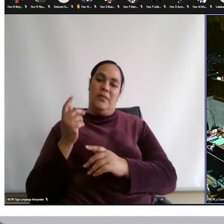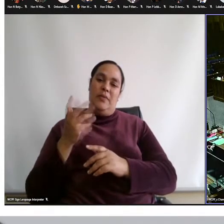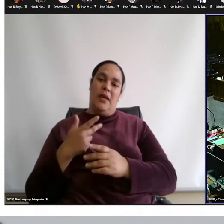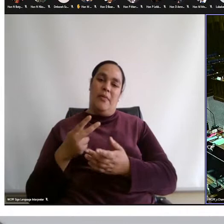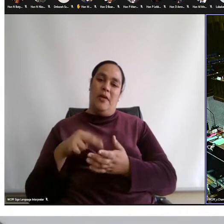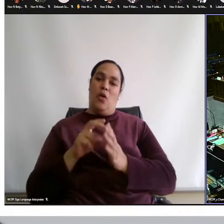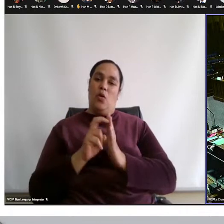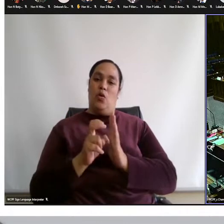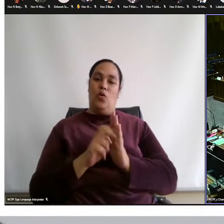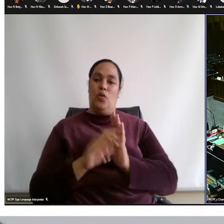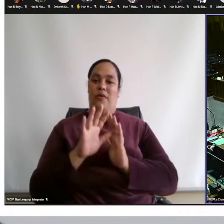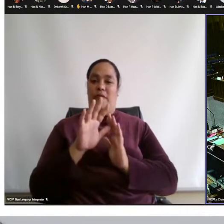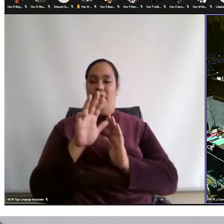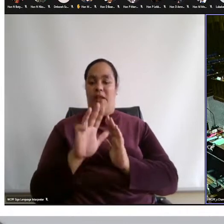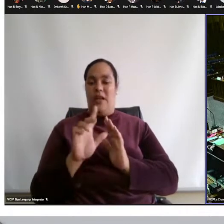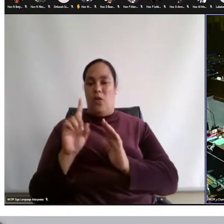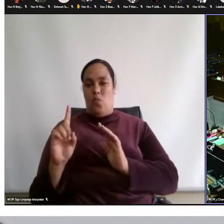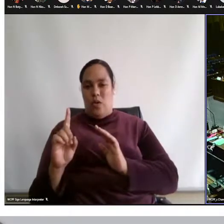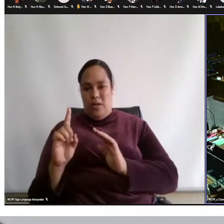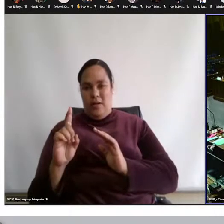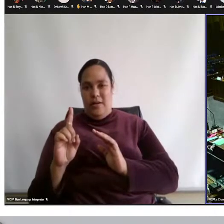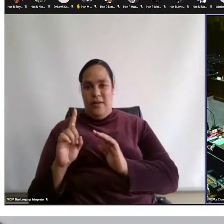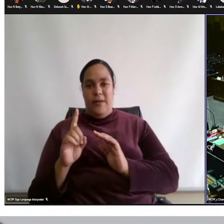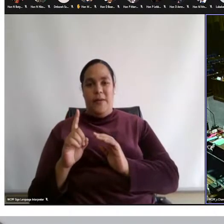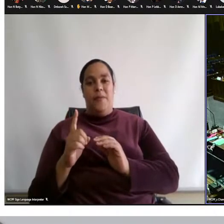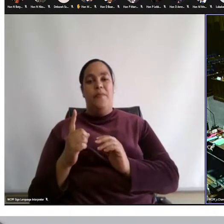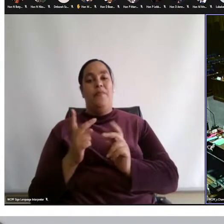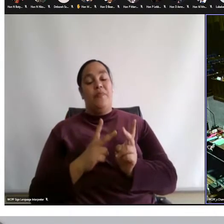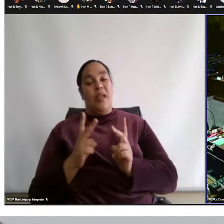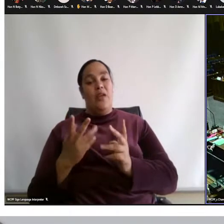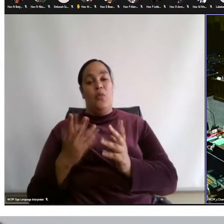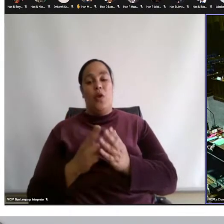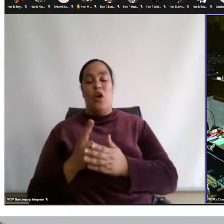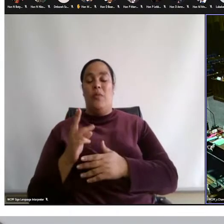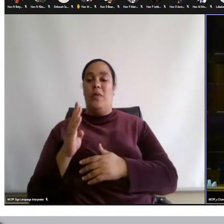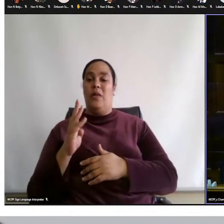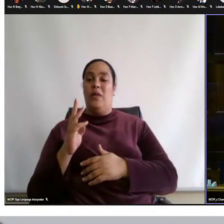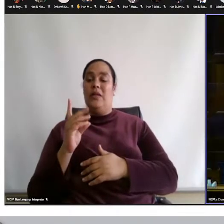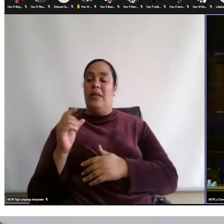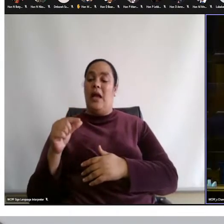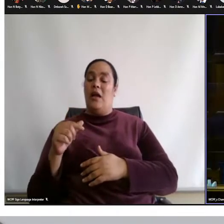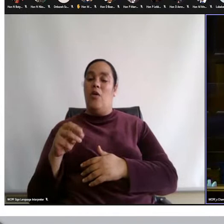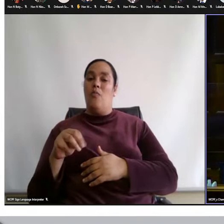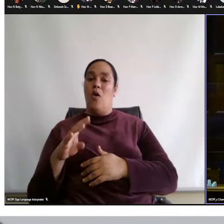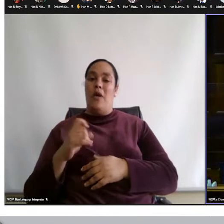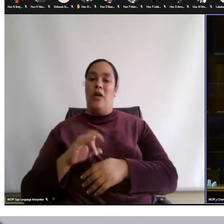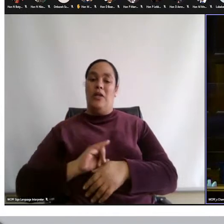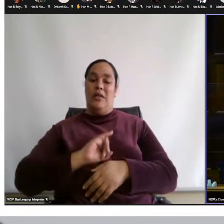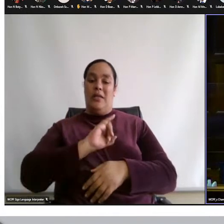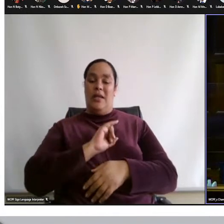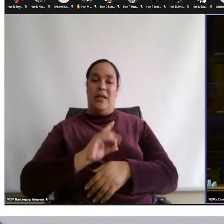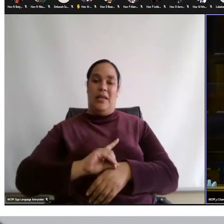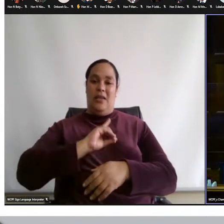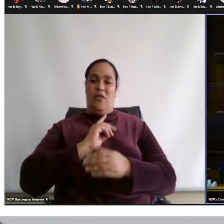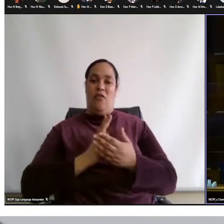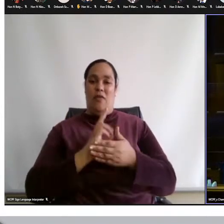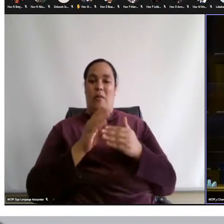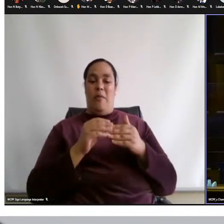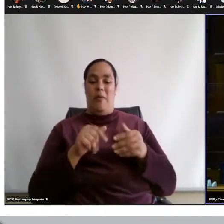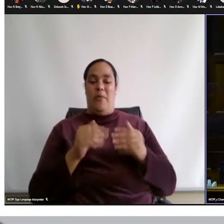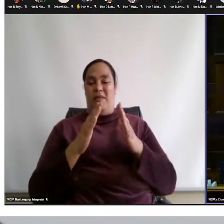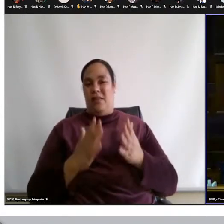Rule 59.1, where again, Honourable Dagmo is reflecting on the integrity and dignity of an honourable member of this